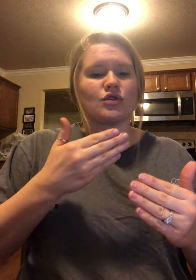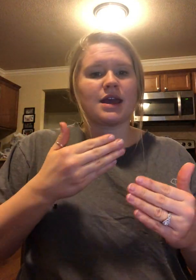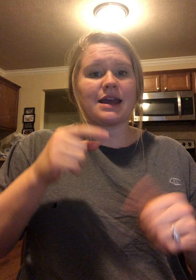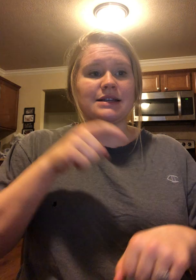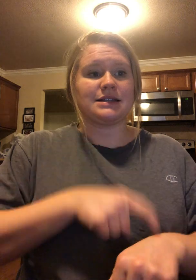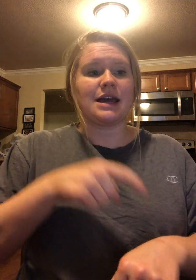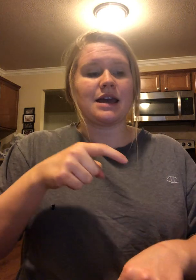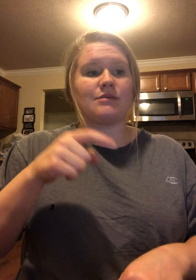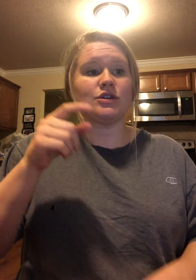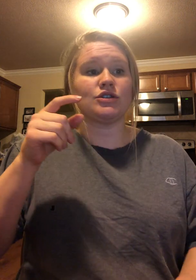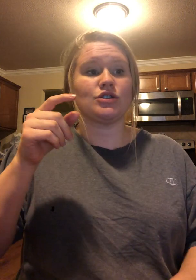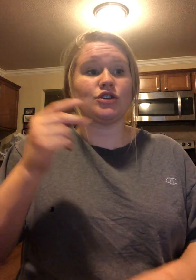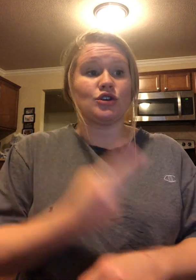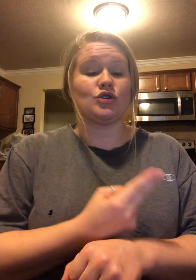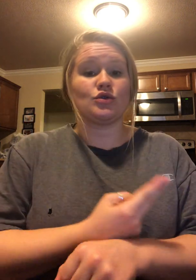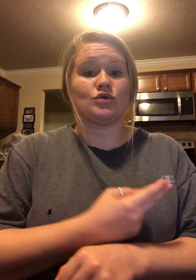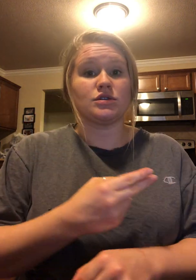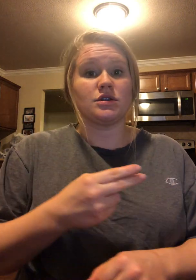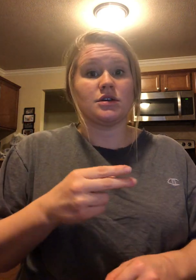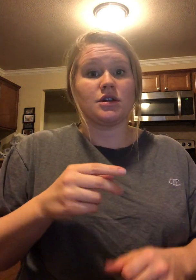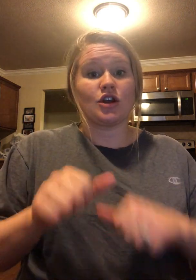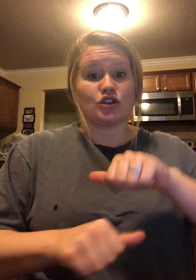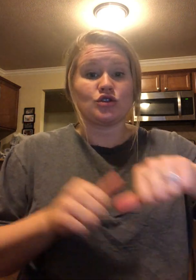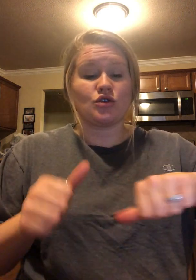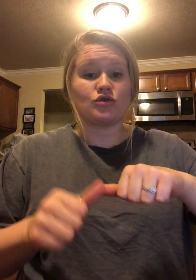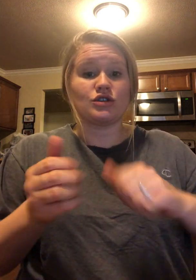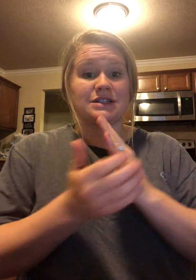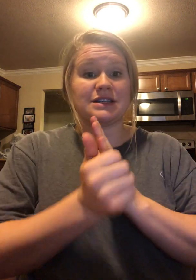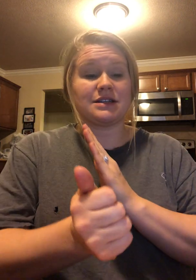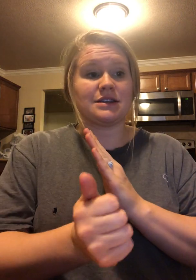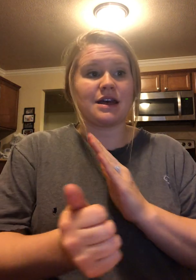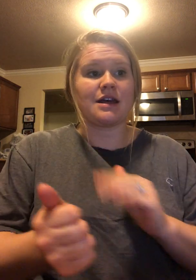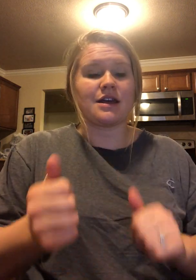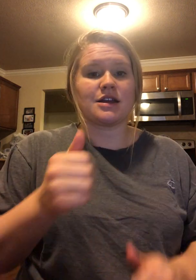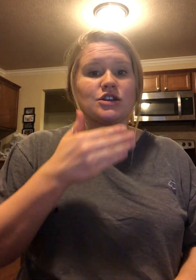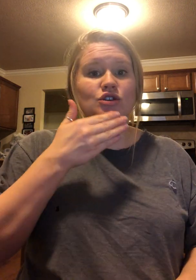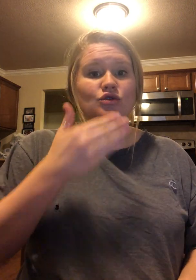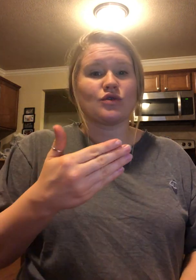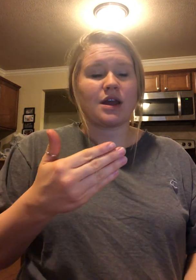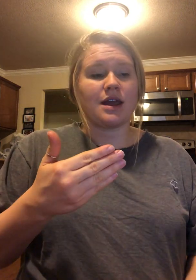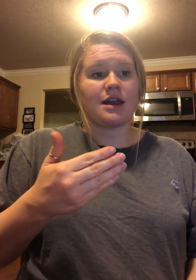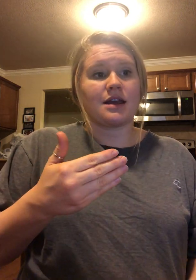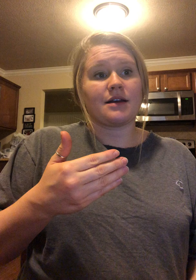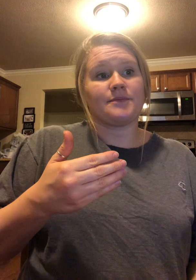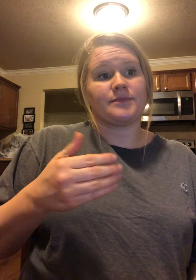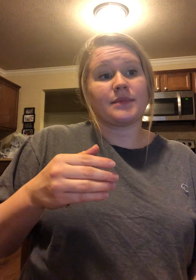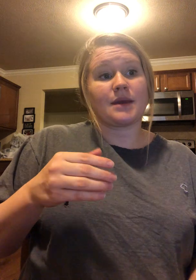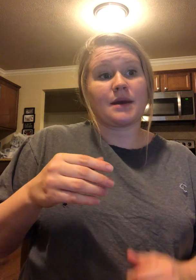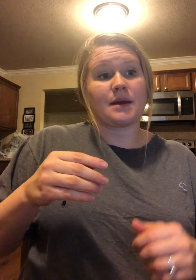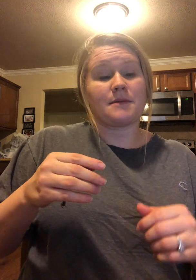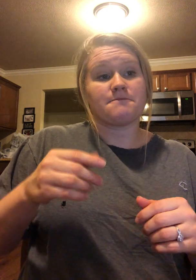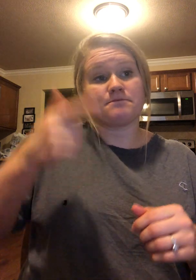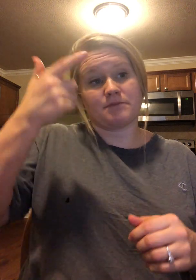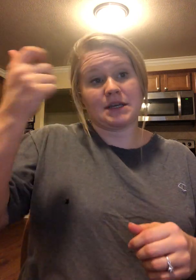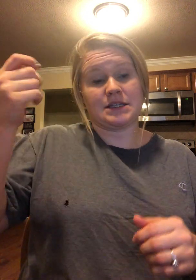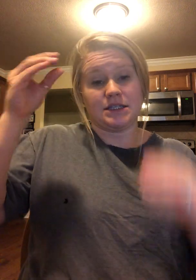great thing about this is the teacher gets to see their students interact during lunch. At